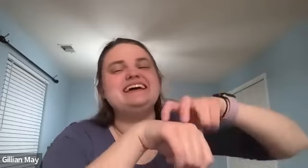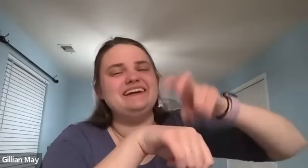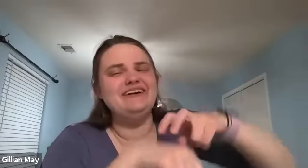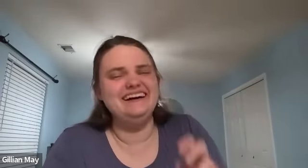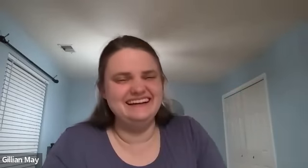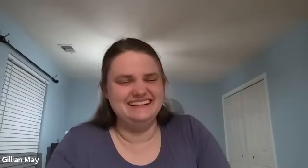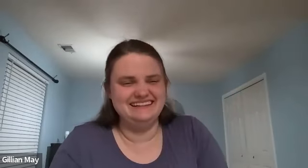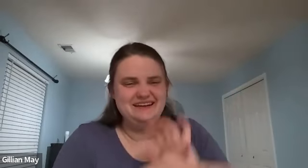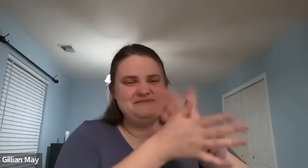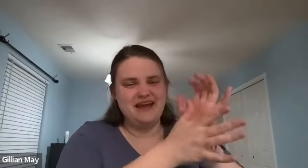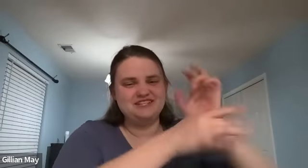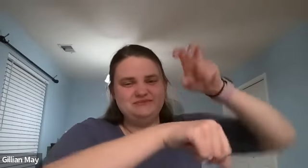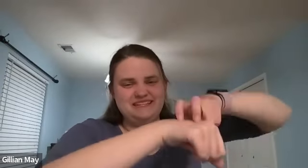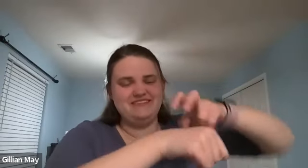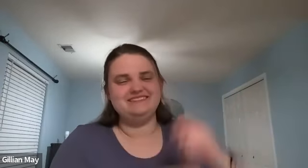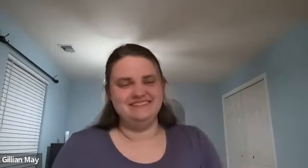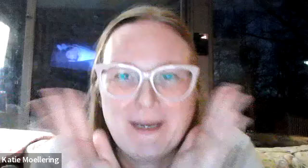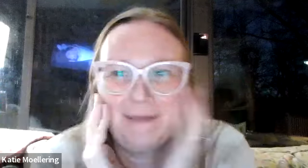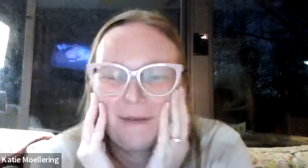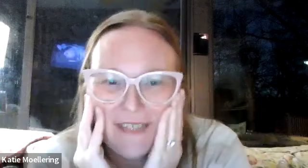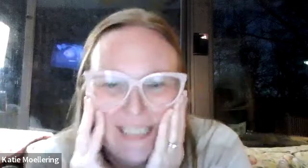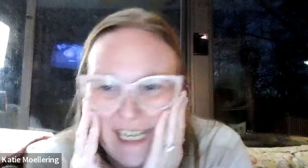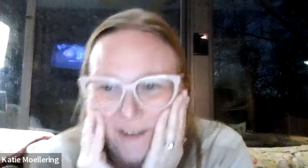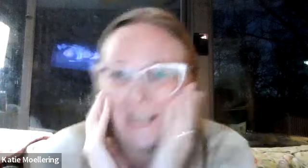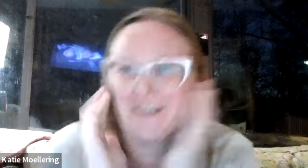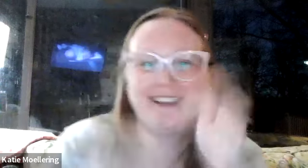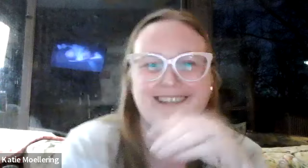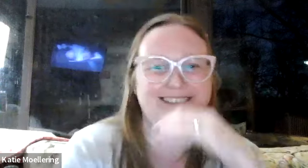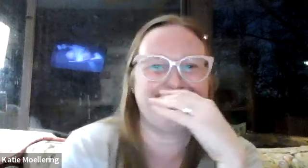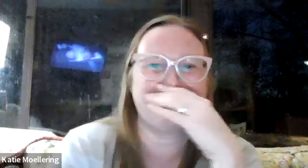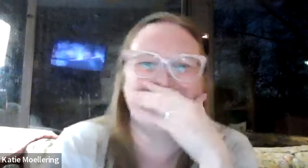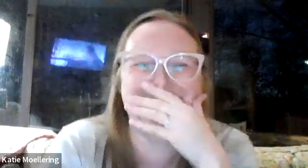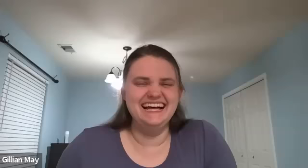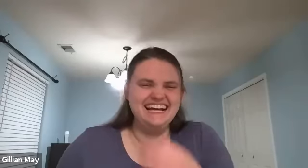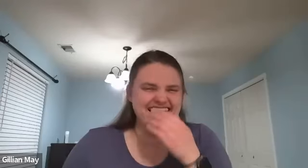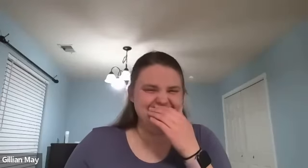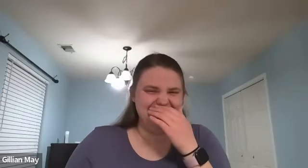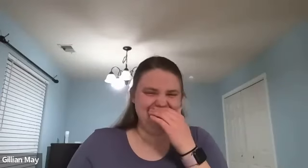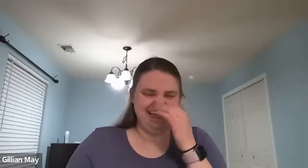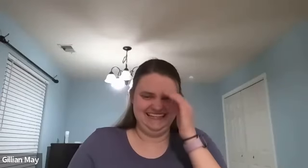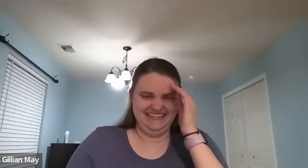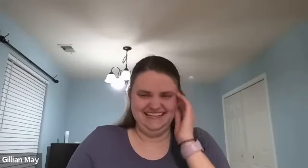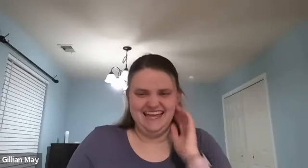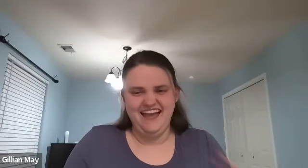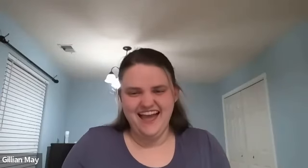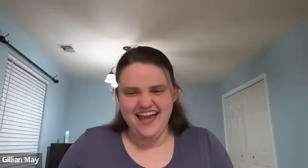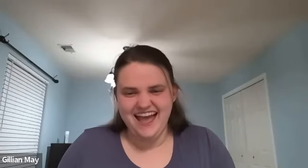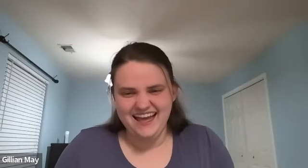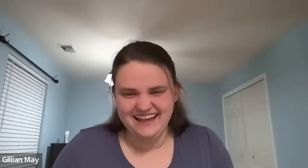Potato. Mashed So potato. Alabama, I'm like, we're having snake for dinner. That's really what I started. Snake is